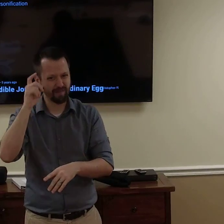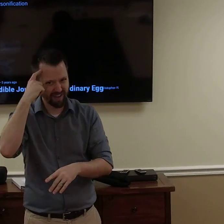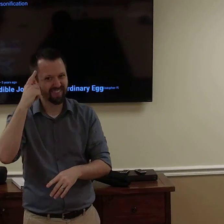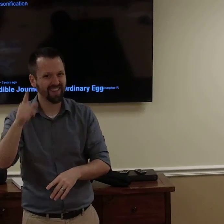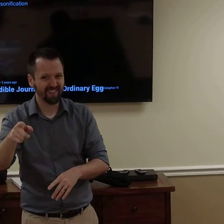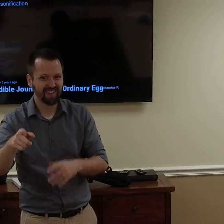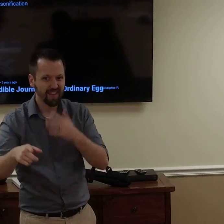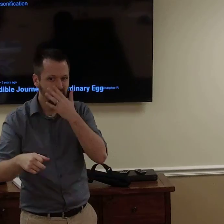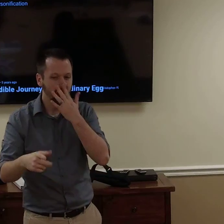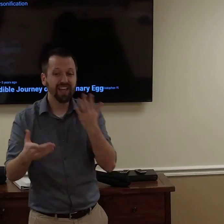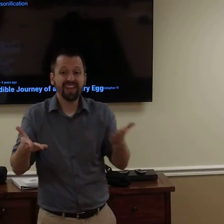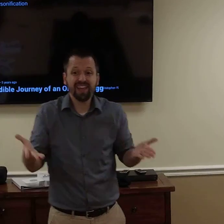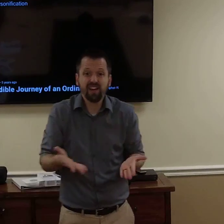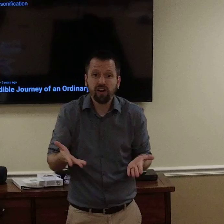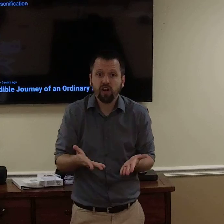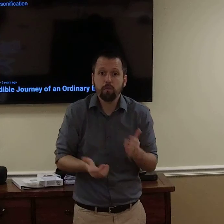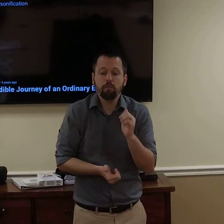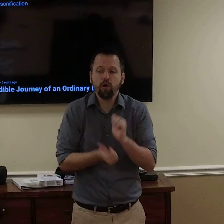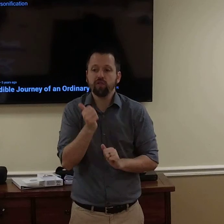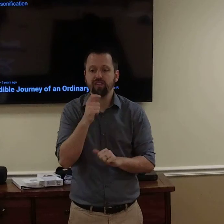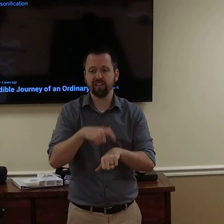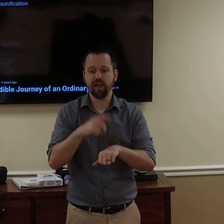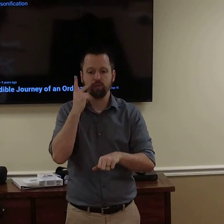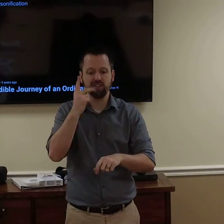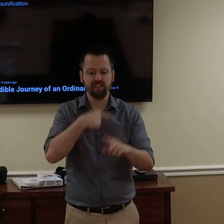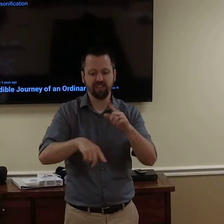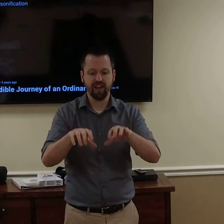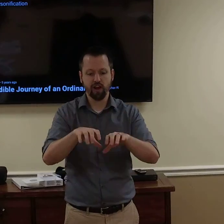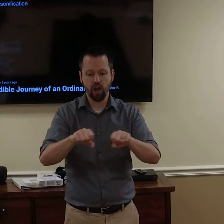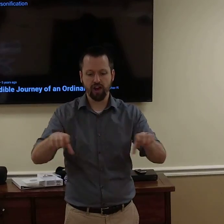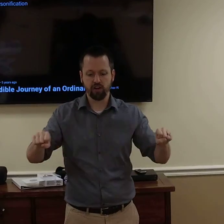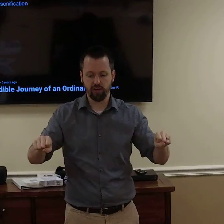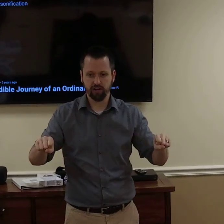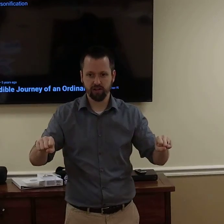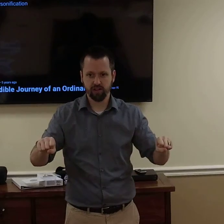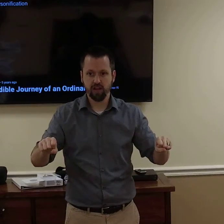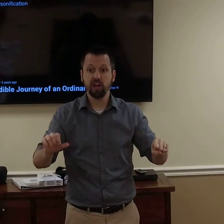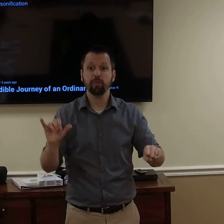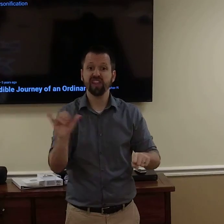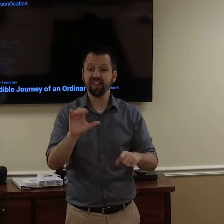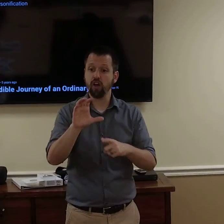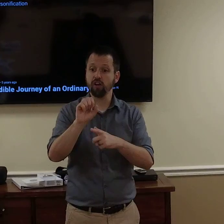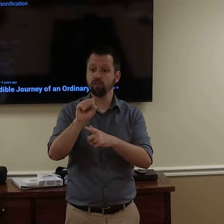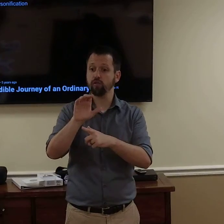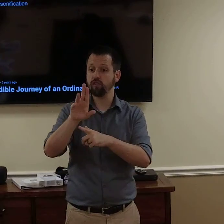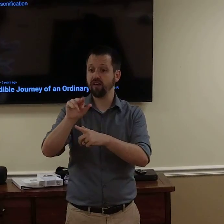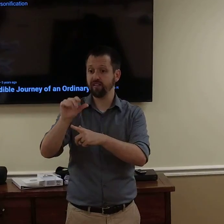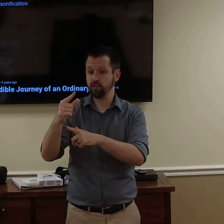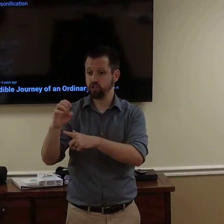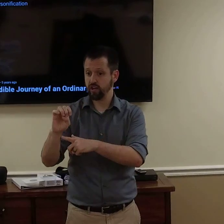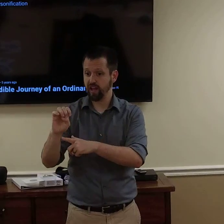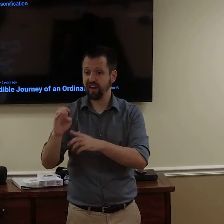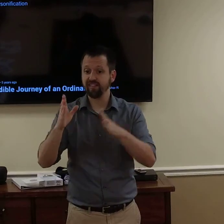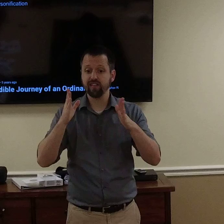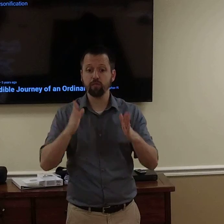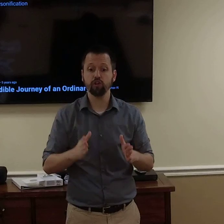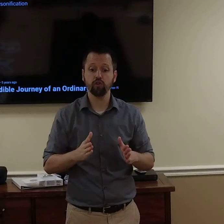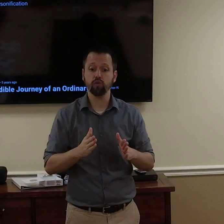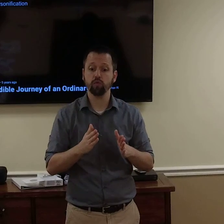makes sense. Here, most of the time you see the sign hot dog, but that's also sausage. And as someone who